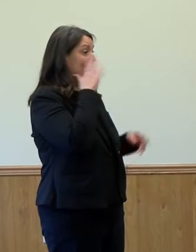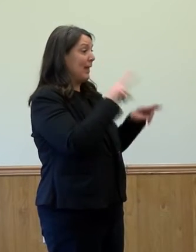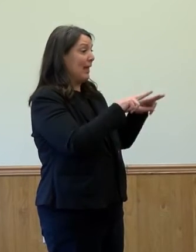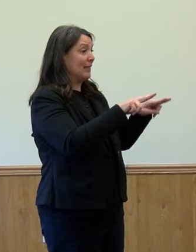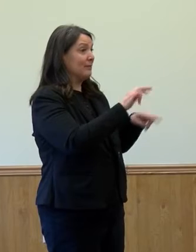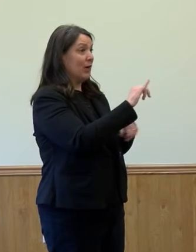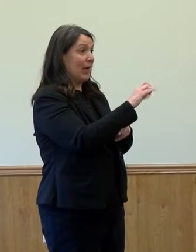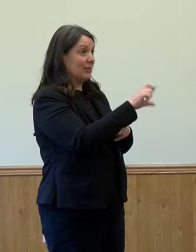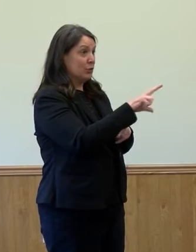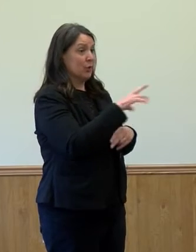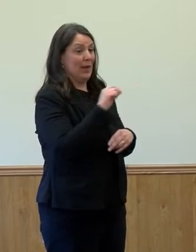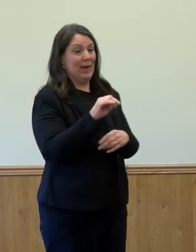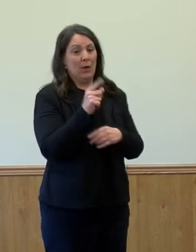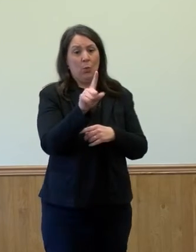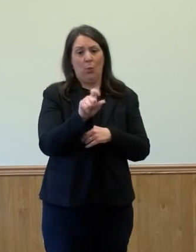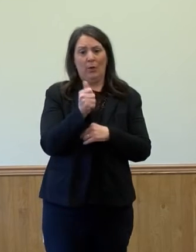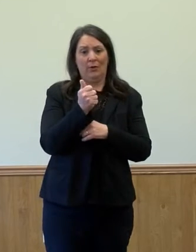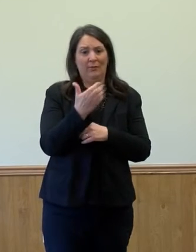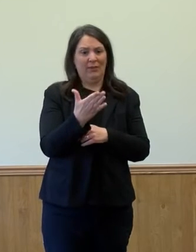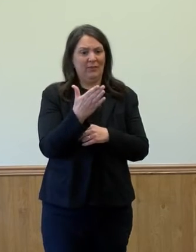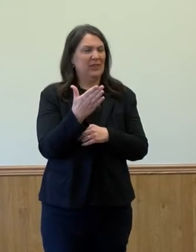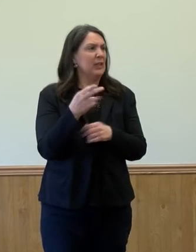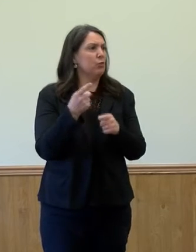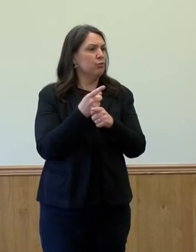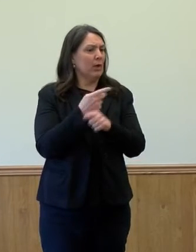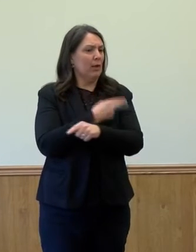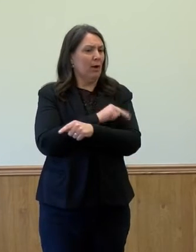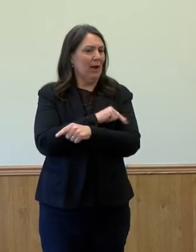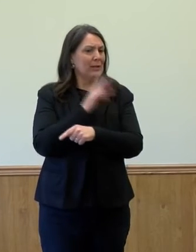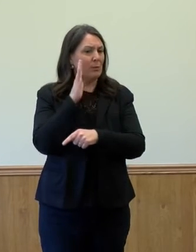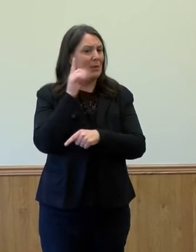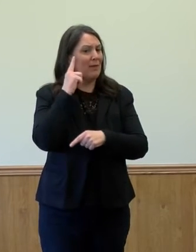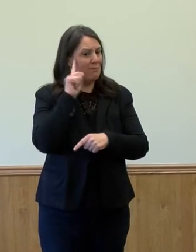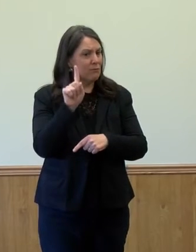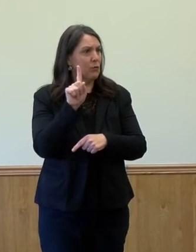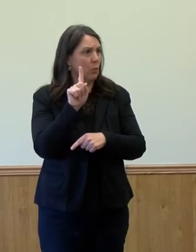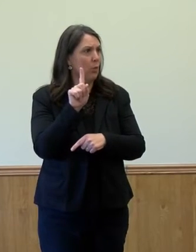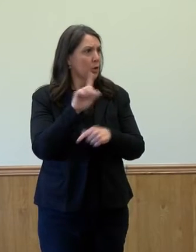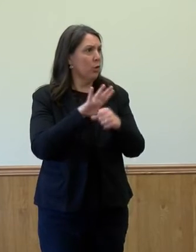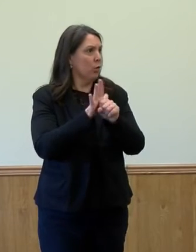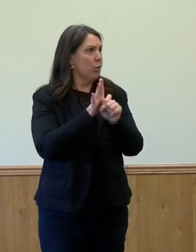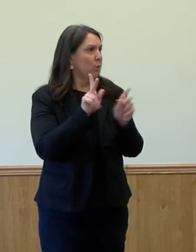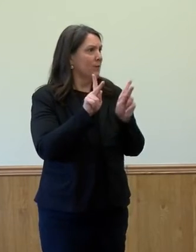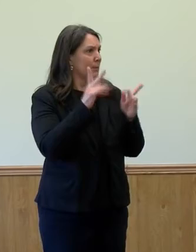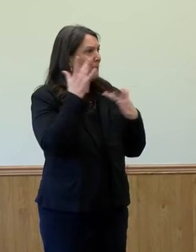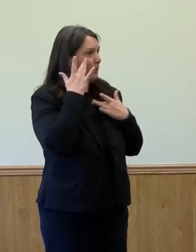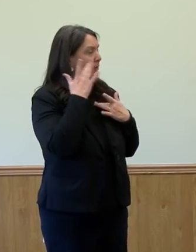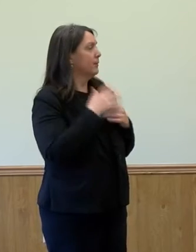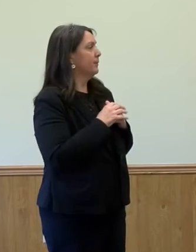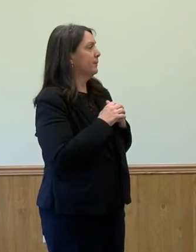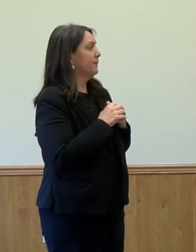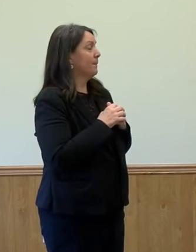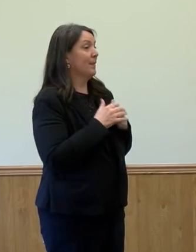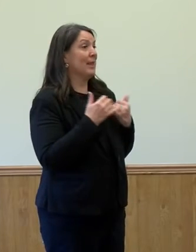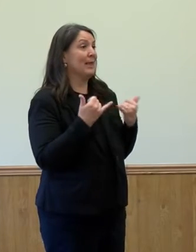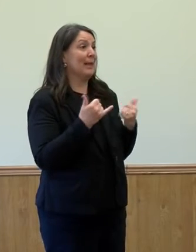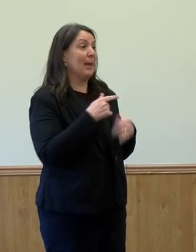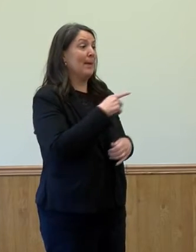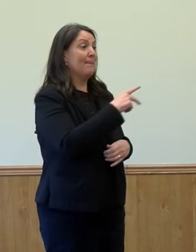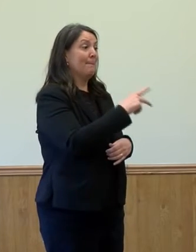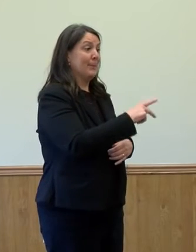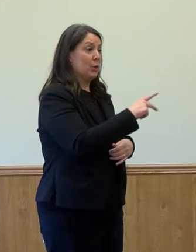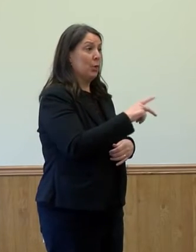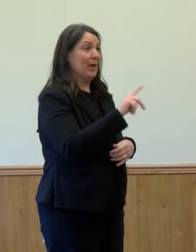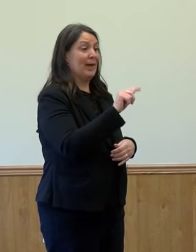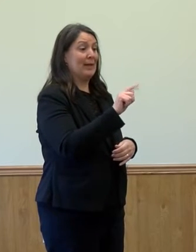and 115 non-ICU beds for COVID patients. Currently in Peoria region, which includes Peoria,